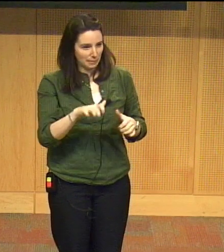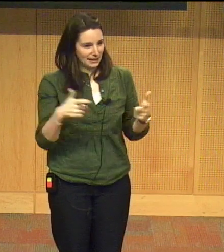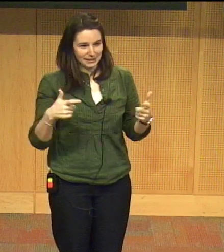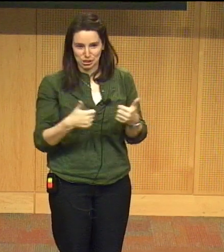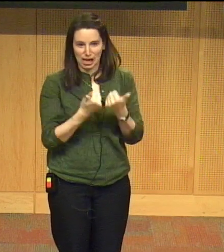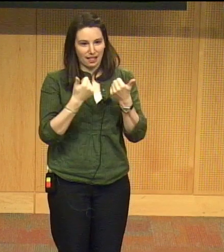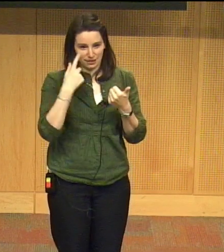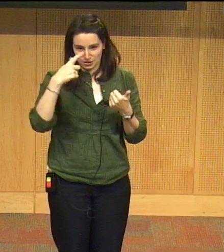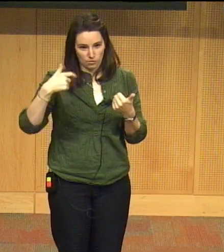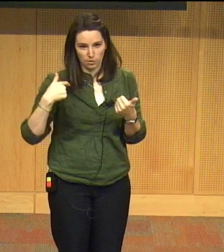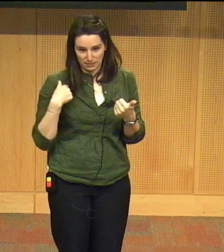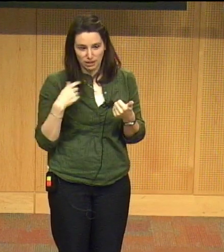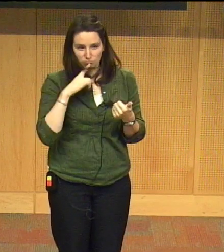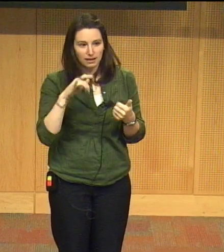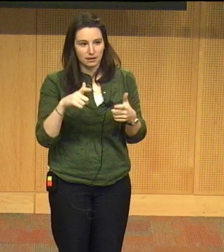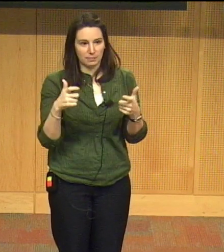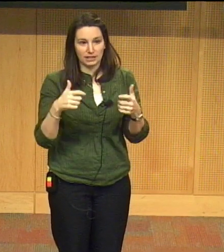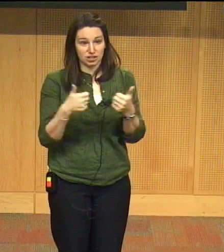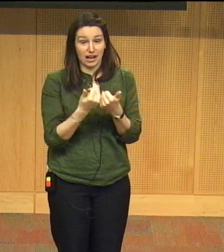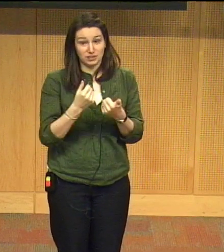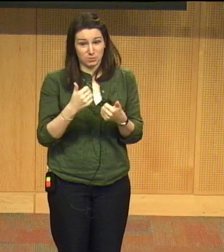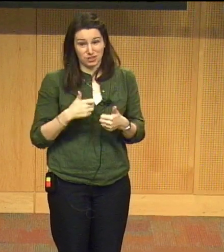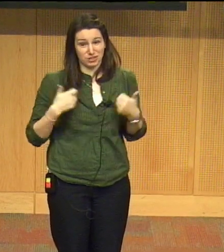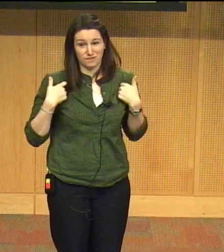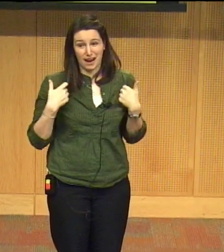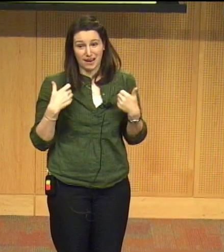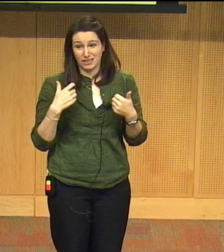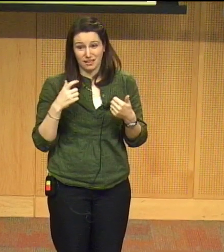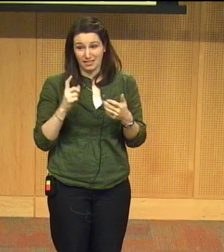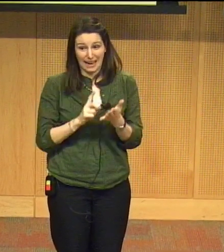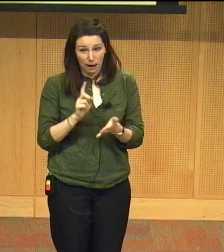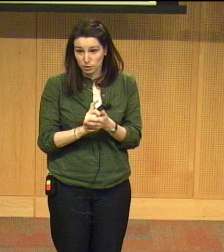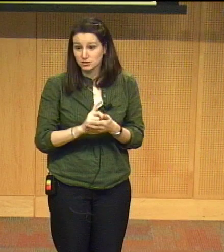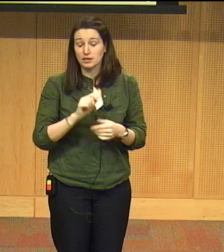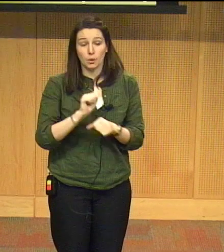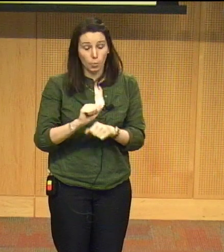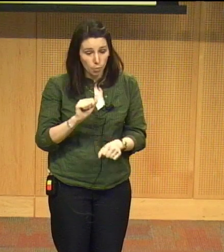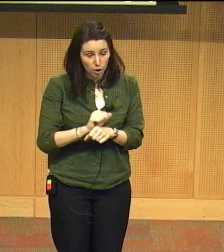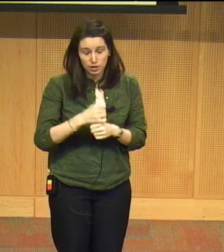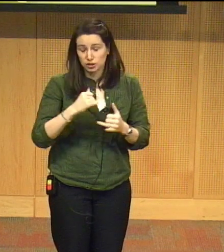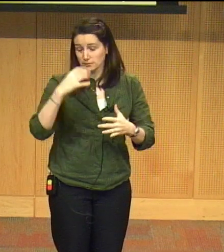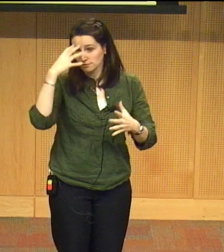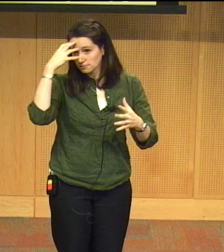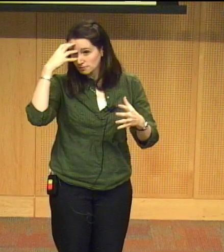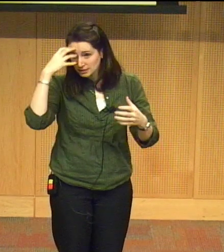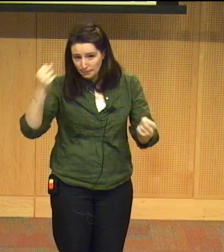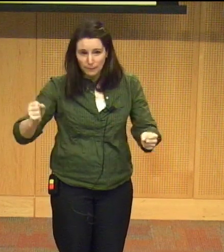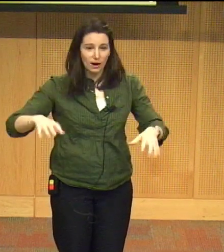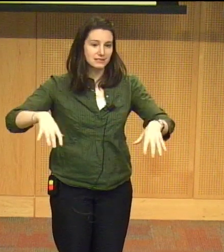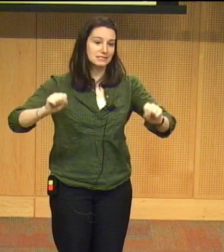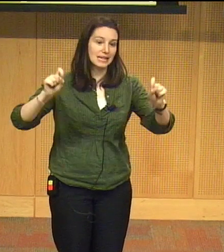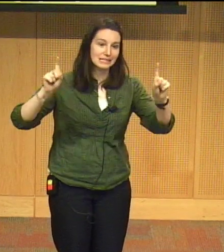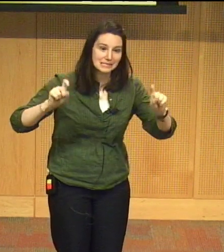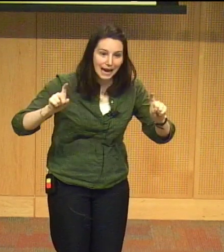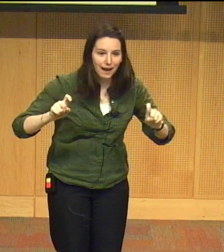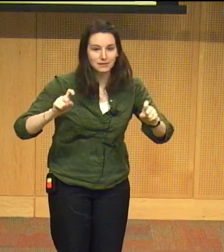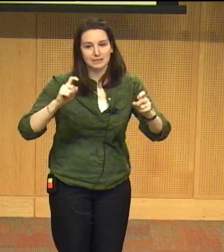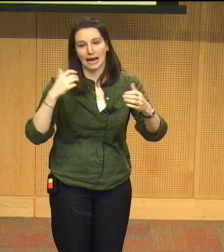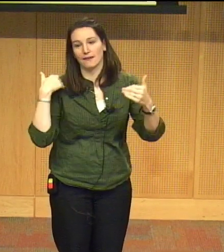biggest challenge for me. Really, the biggest challenge was just surviving the hours and the work and trying to memorize and taking tests and having